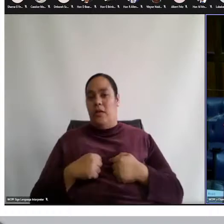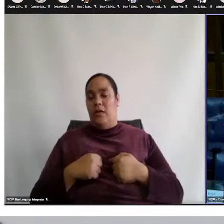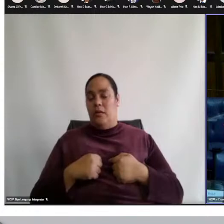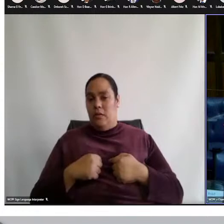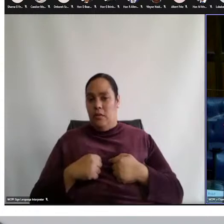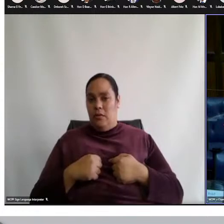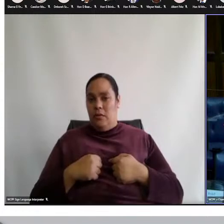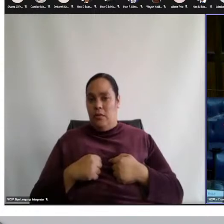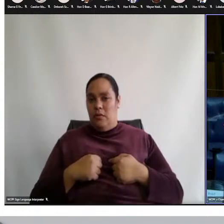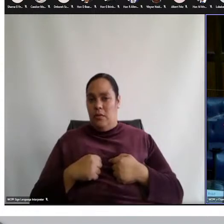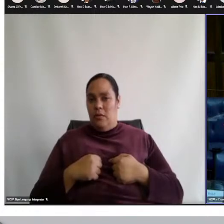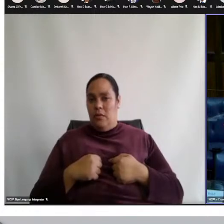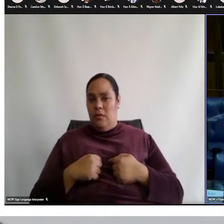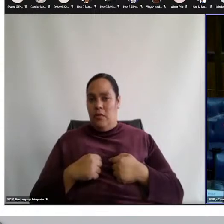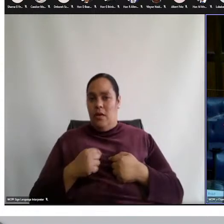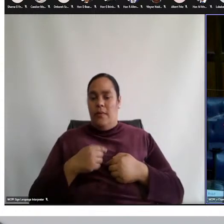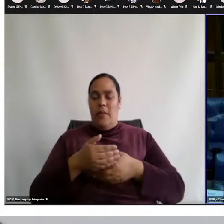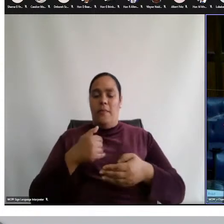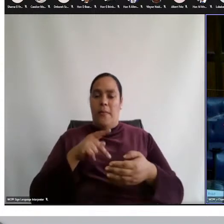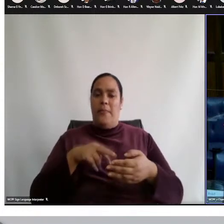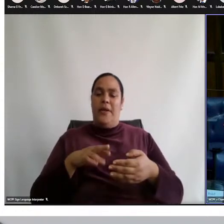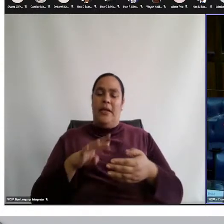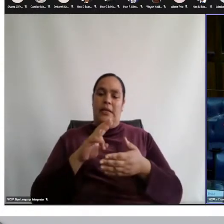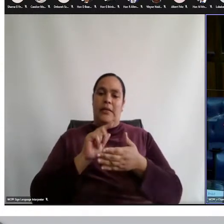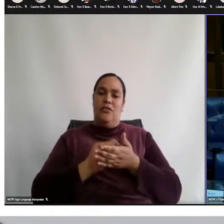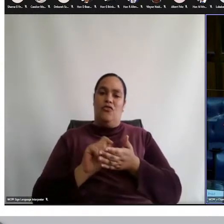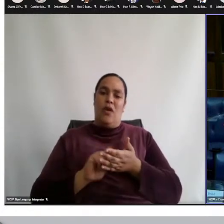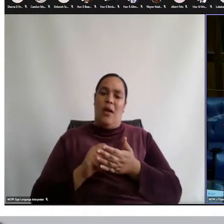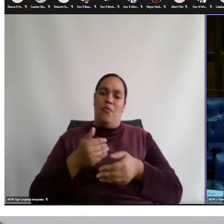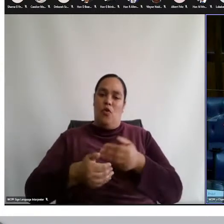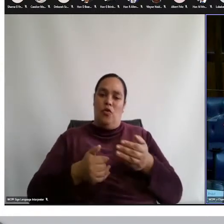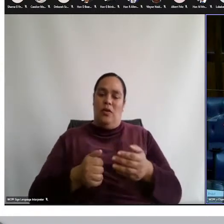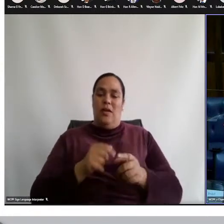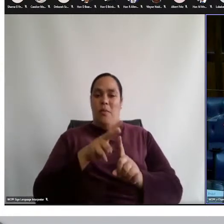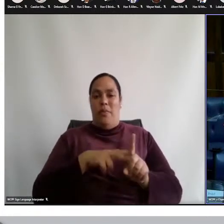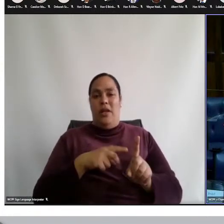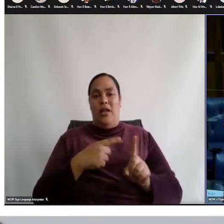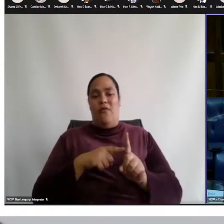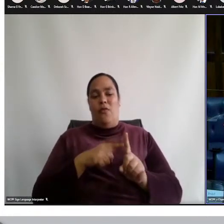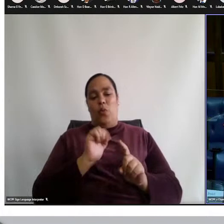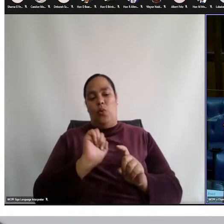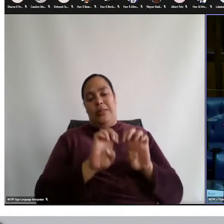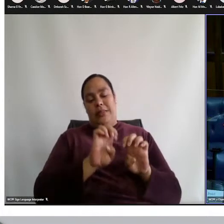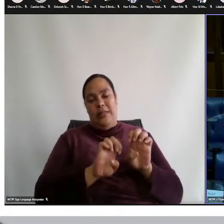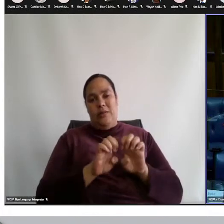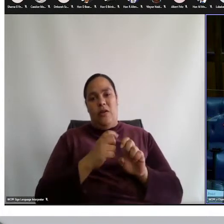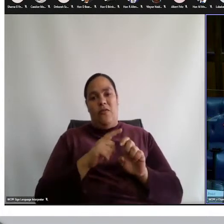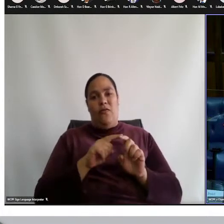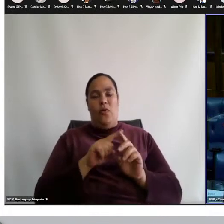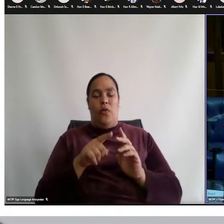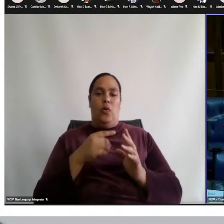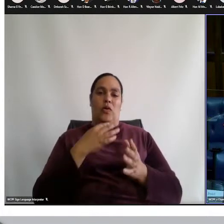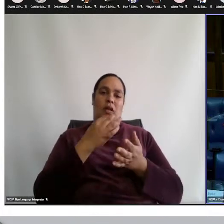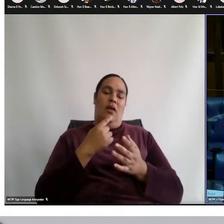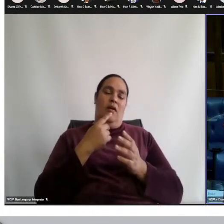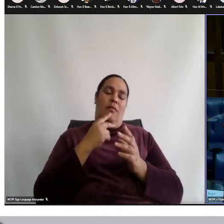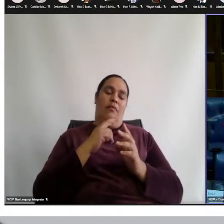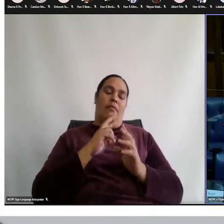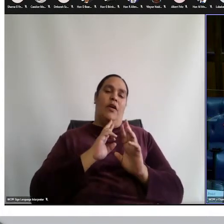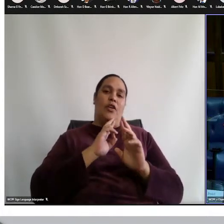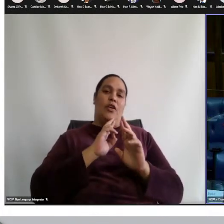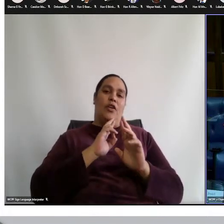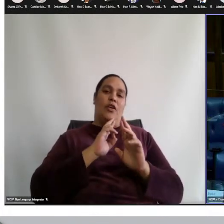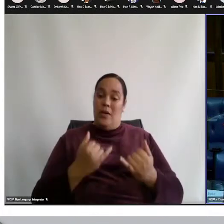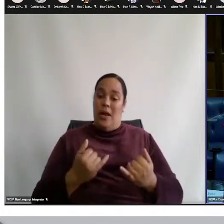the statutory prescribed processes applicable to the assessment of these allegations. To date, the